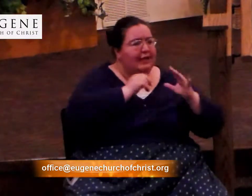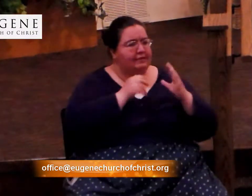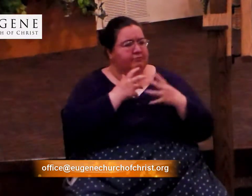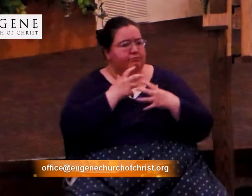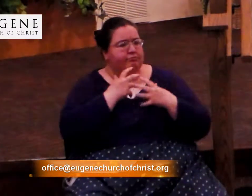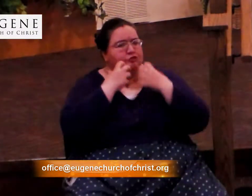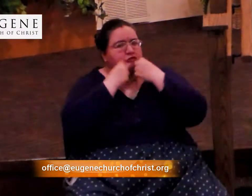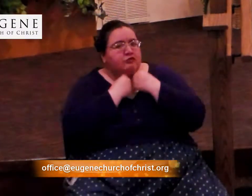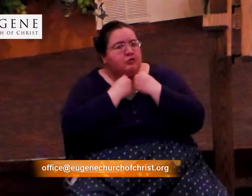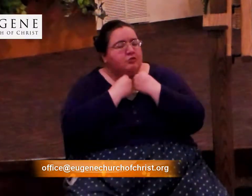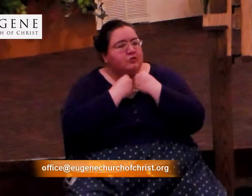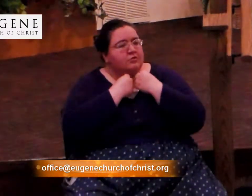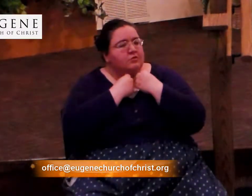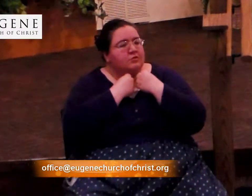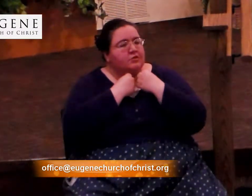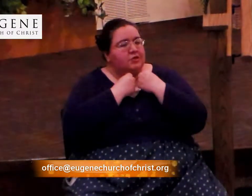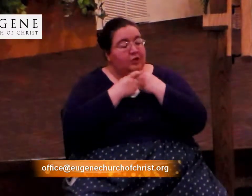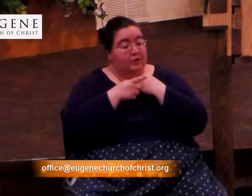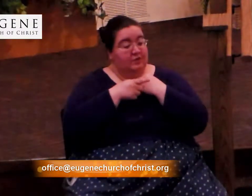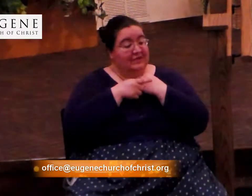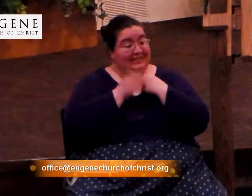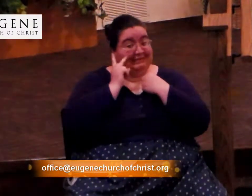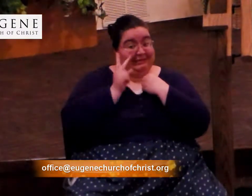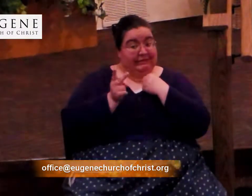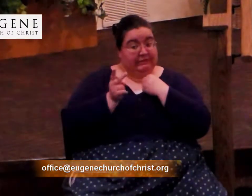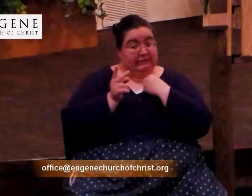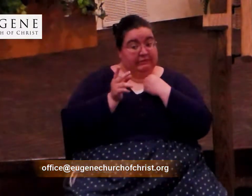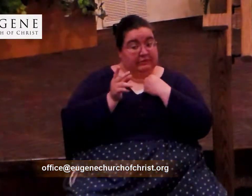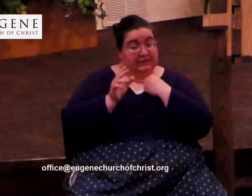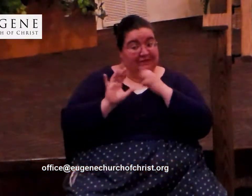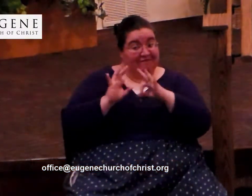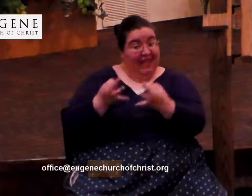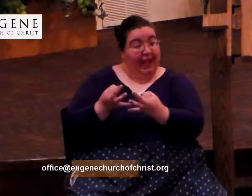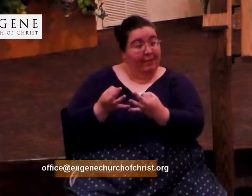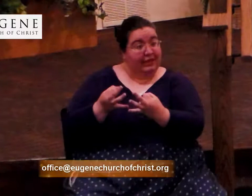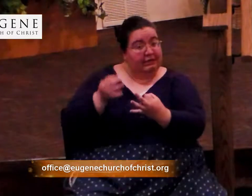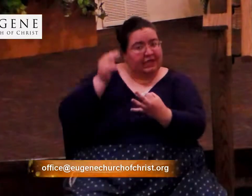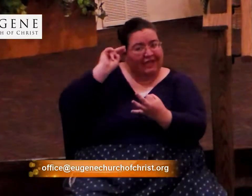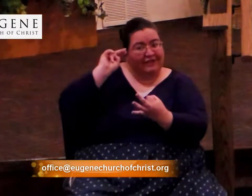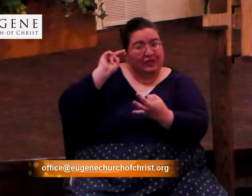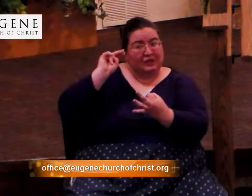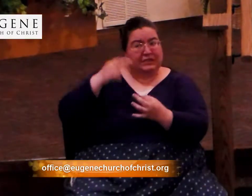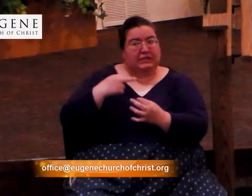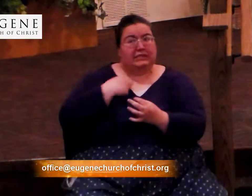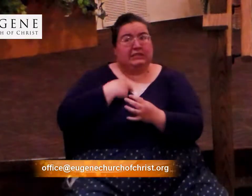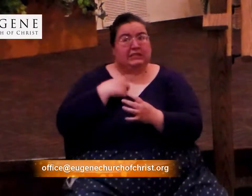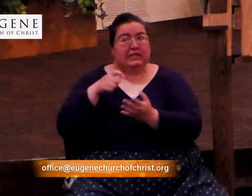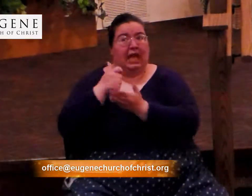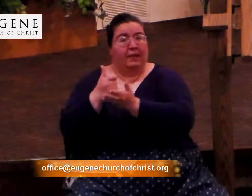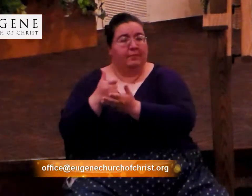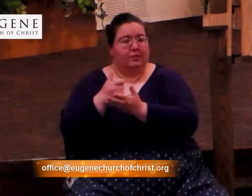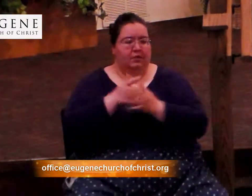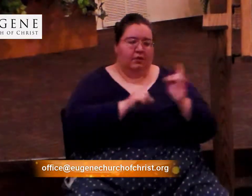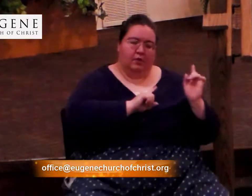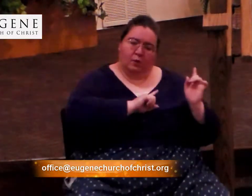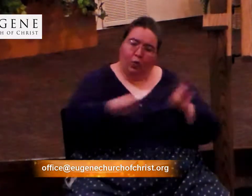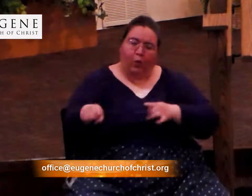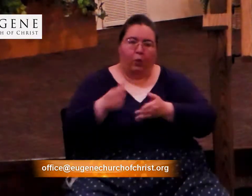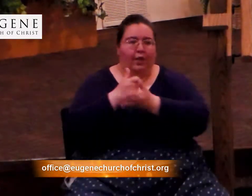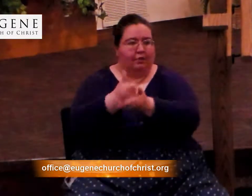need, and he goes there. And even as you graduate, or even as you have graduates in your family, family is still there.